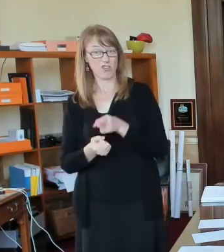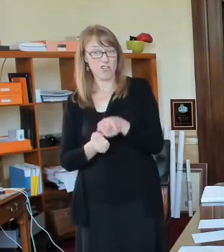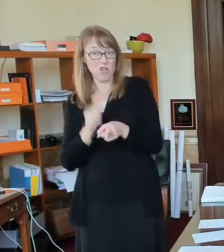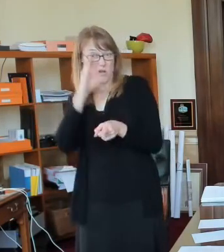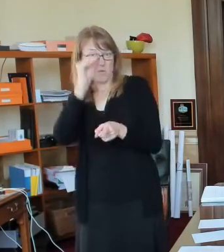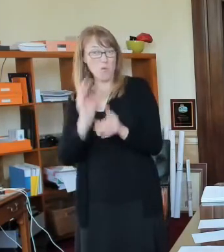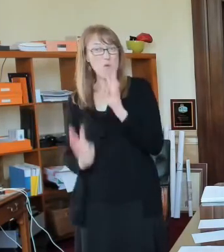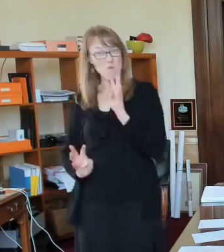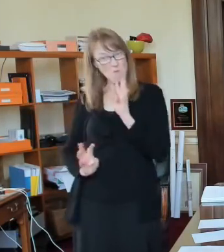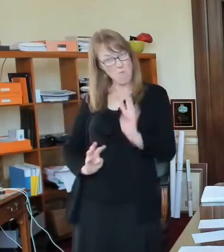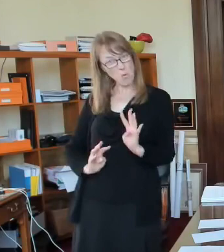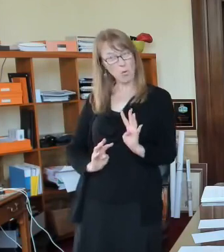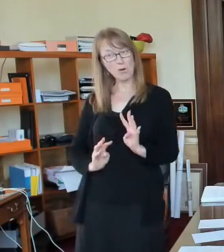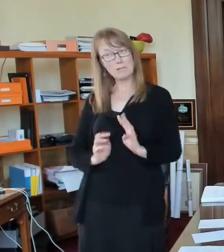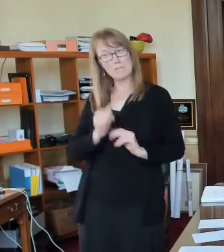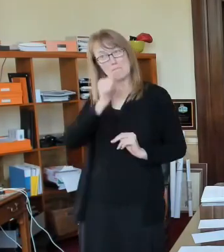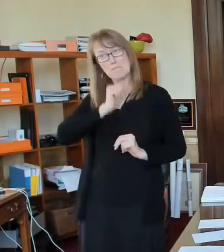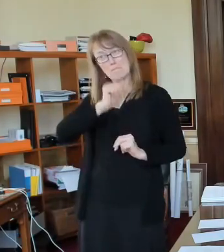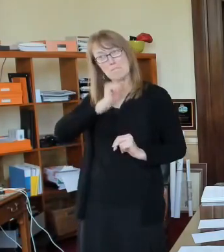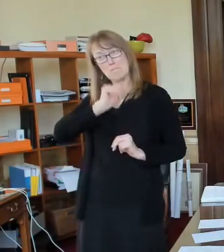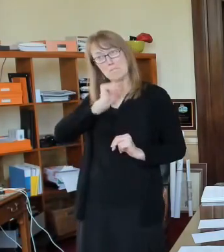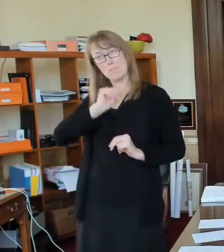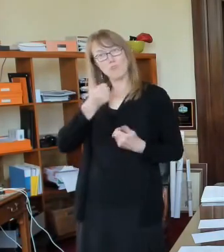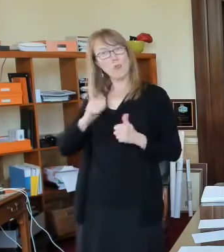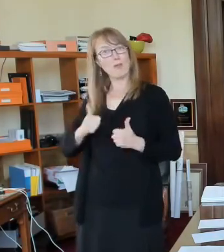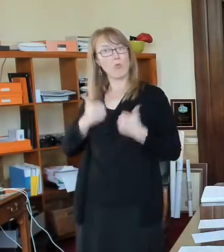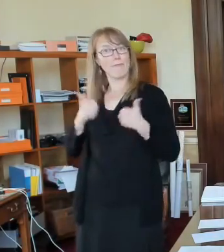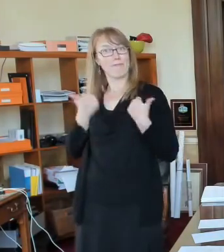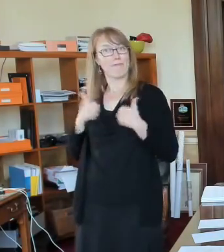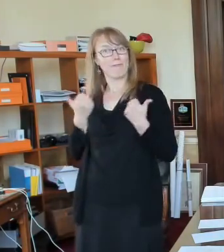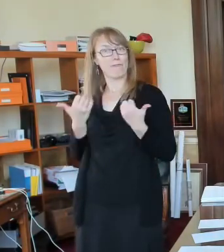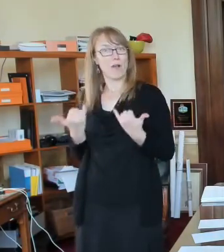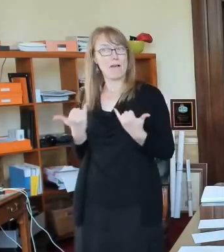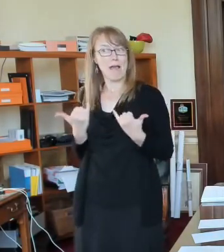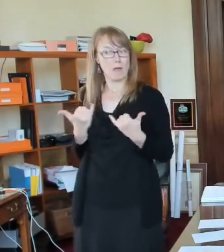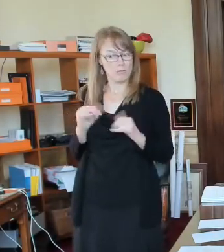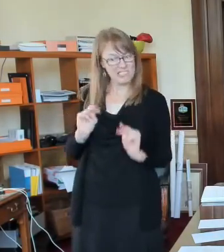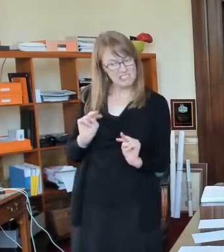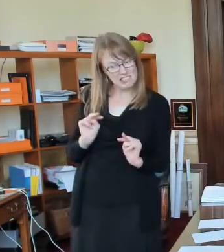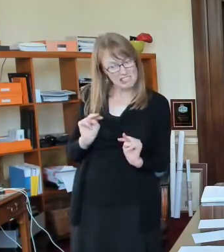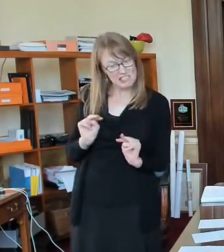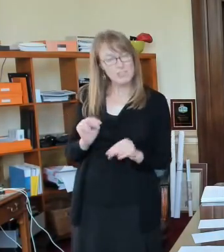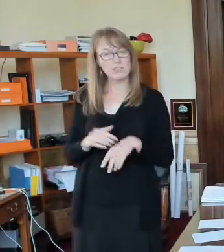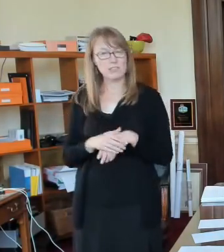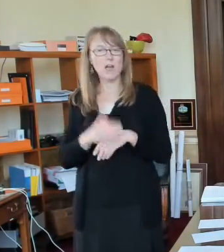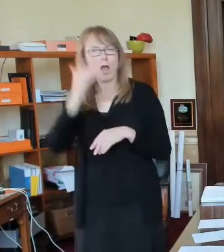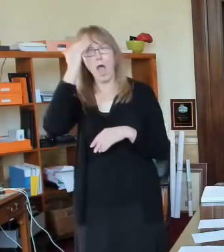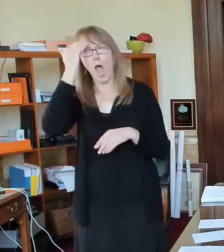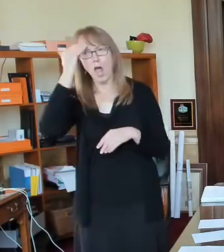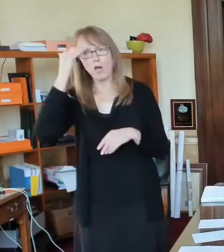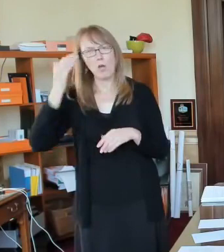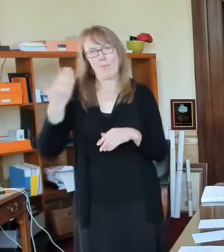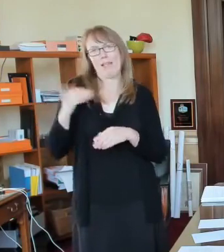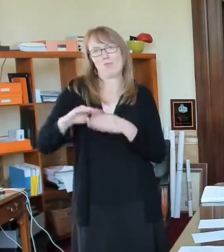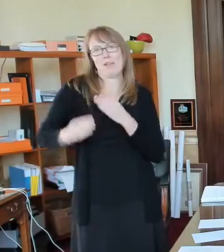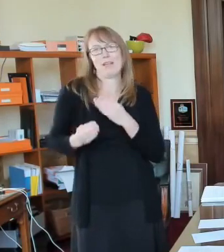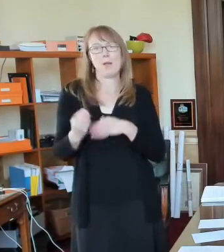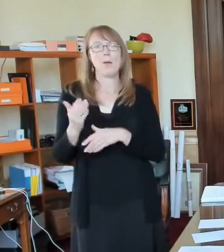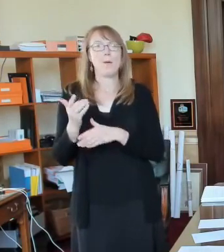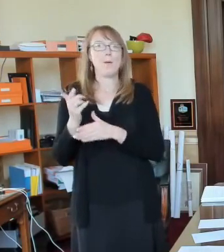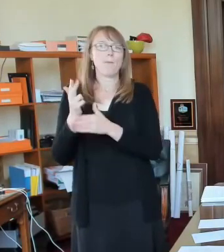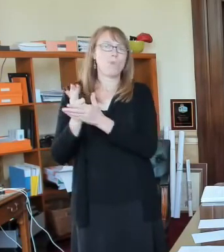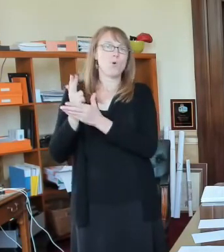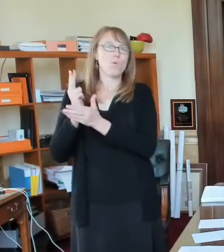life as a result of that gunfire. And I know there was a lot of gunfire over the weekend because I heard